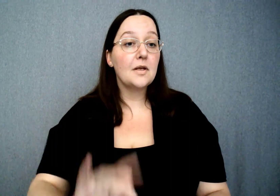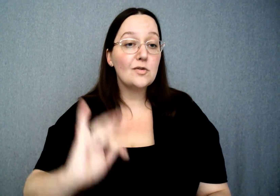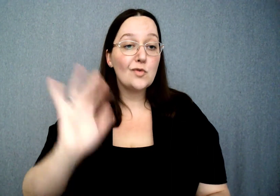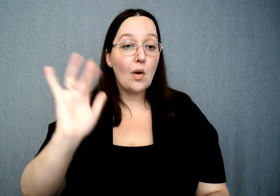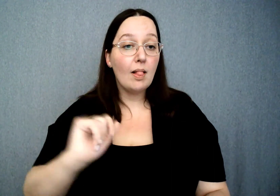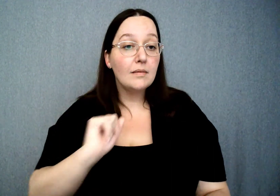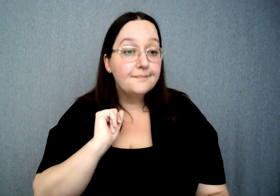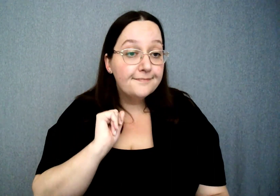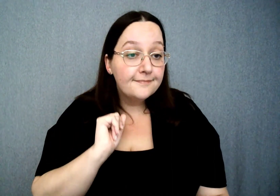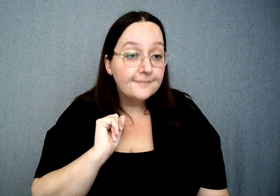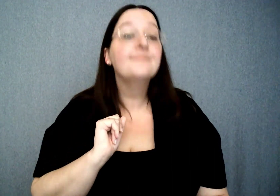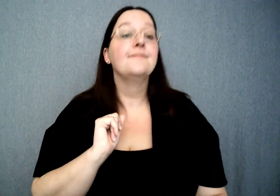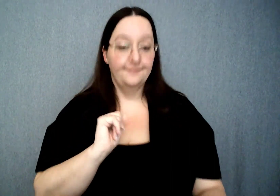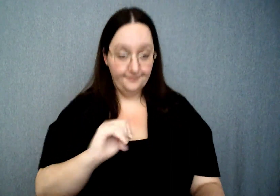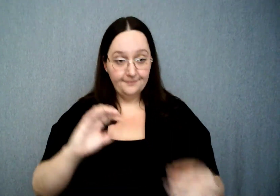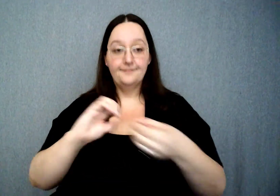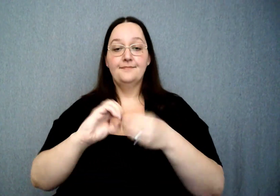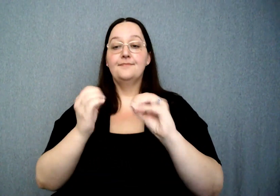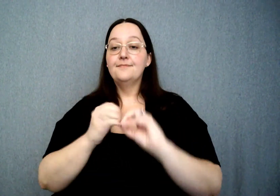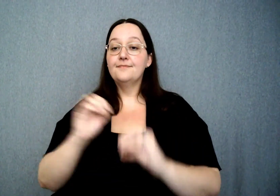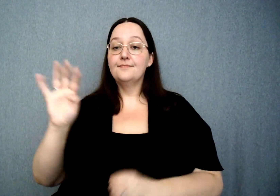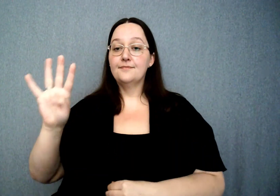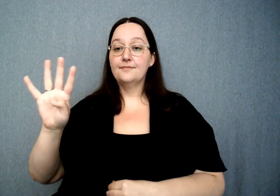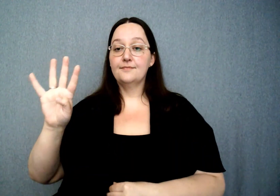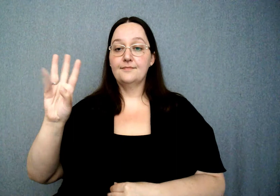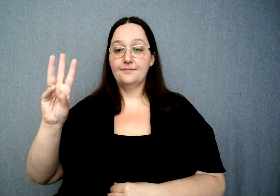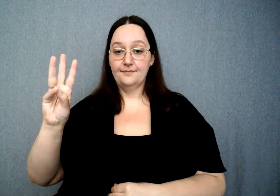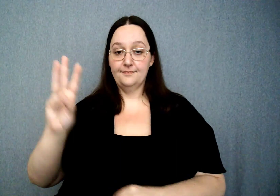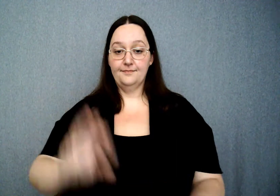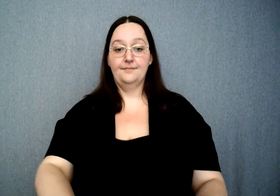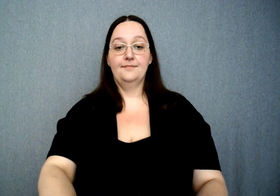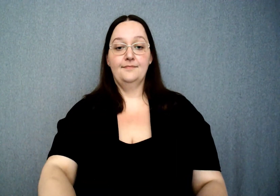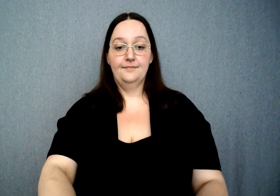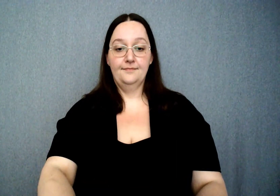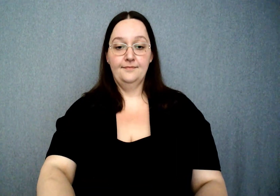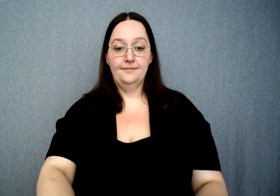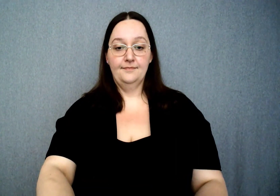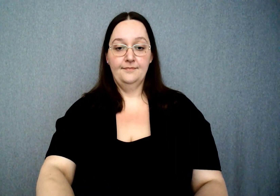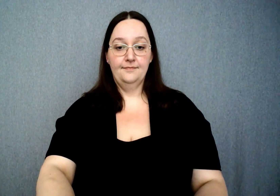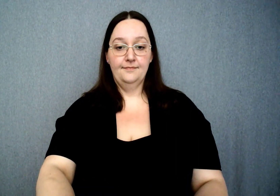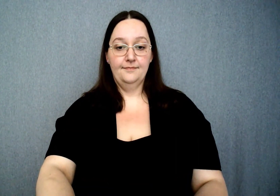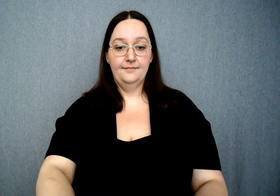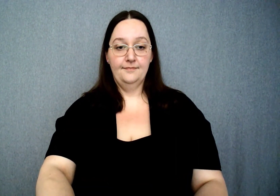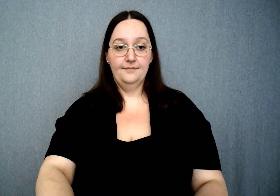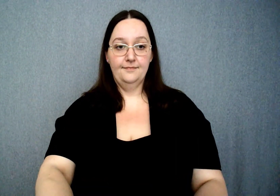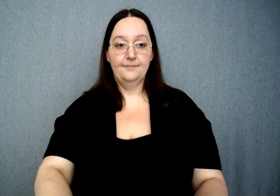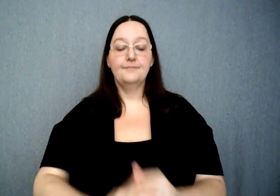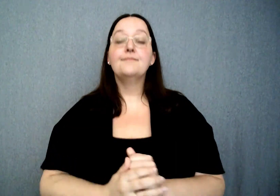Scrolling, scrolling, one moment. Okay. Number 46.